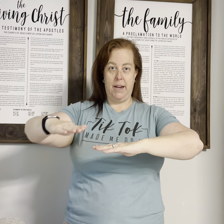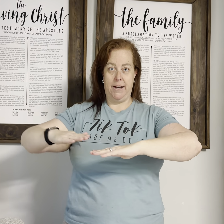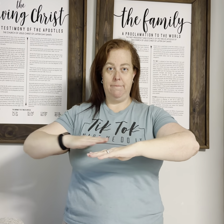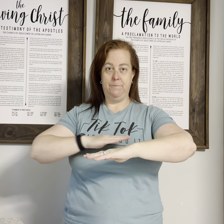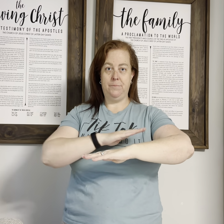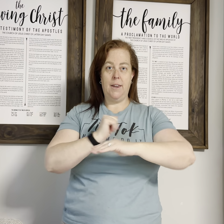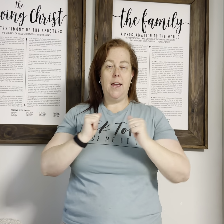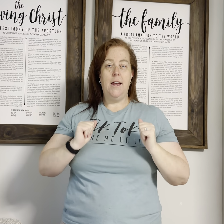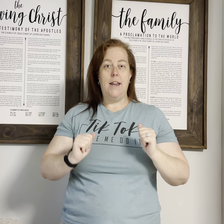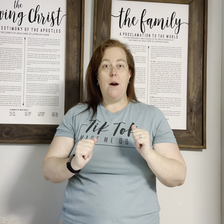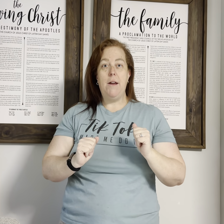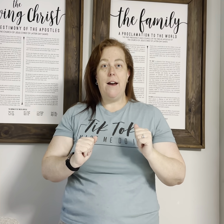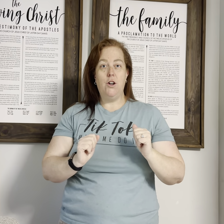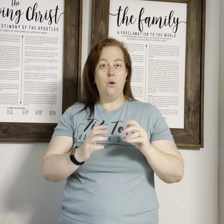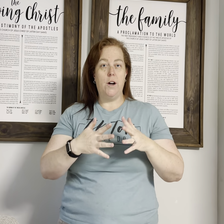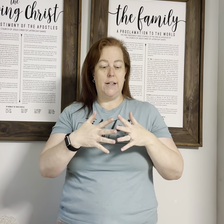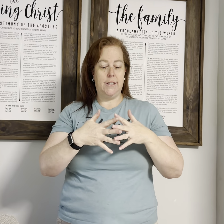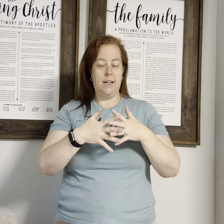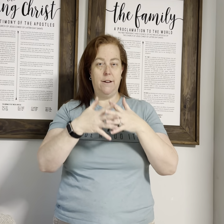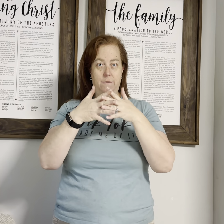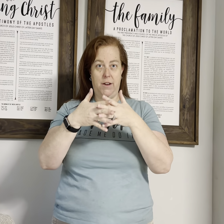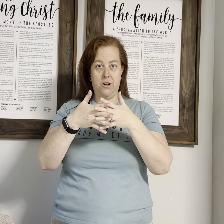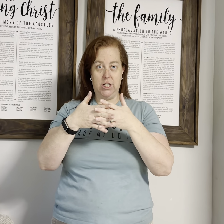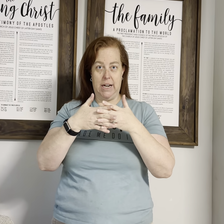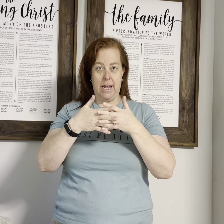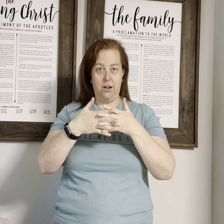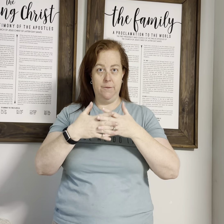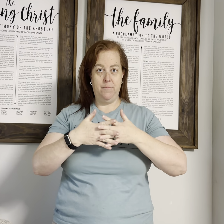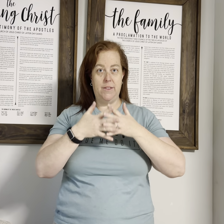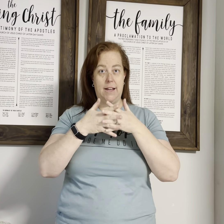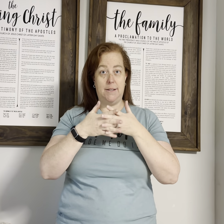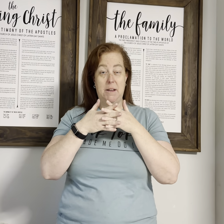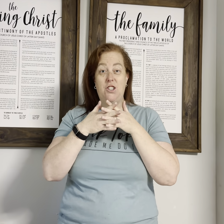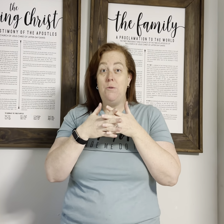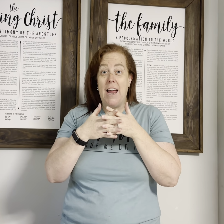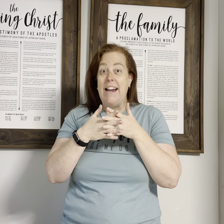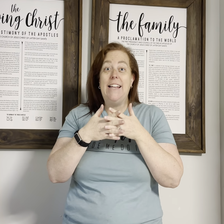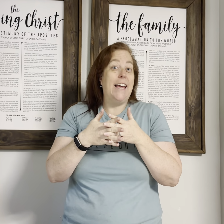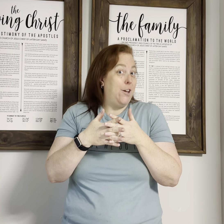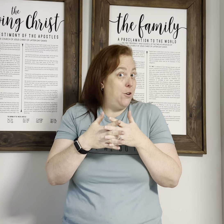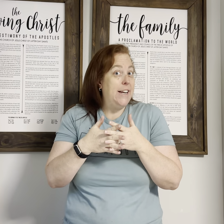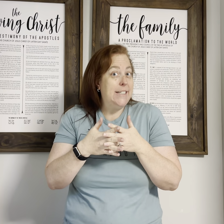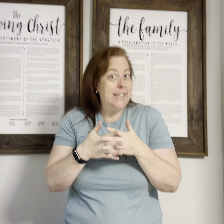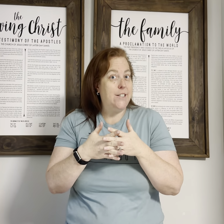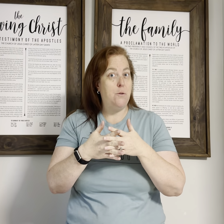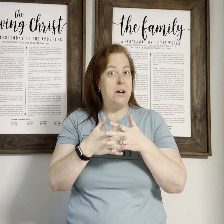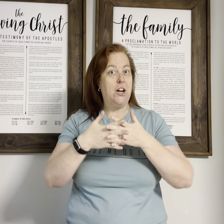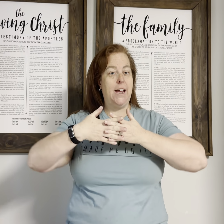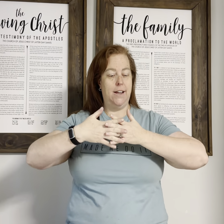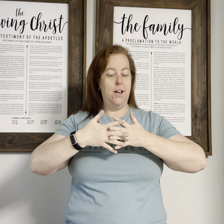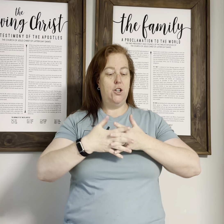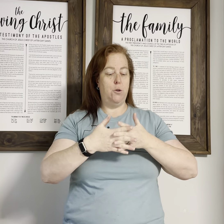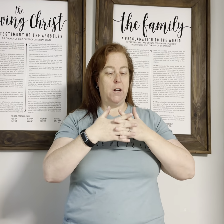plain." Now we have our chorus. Fingers together. That means united, like United States of America. So we're going to